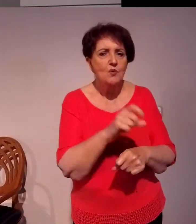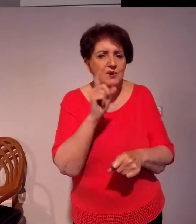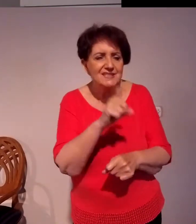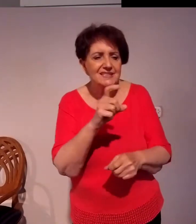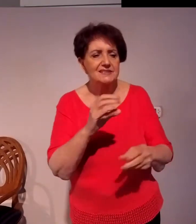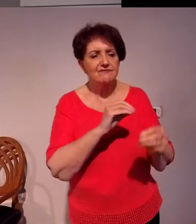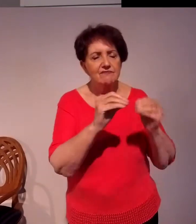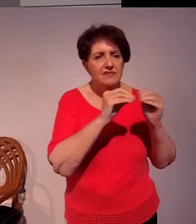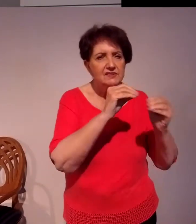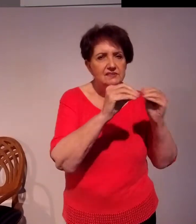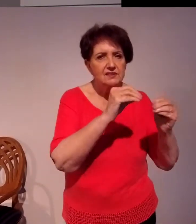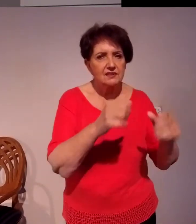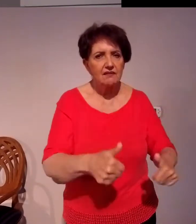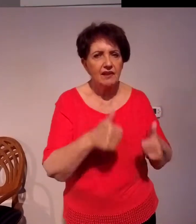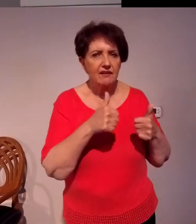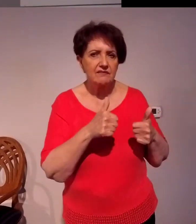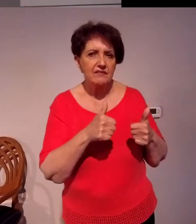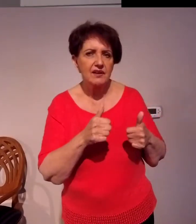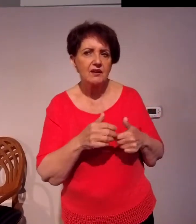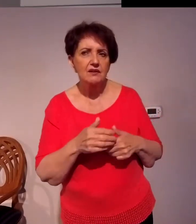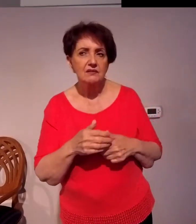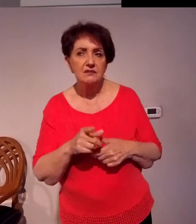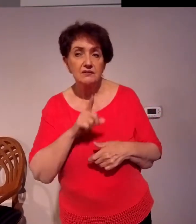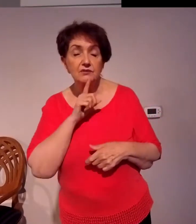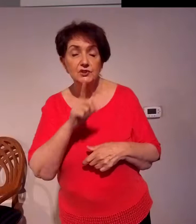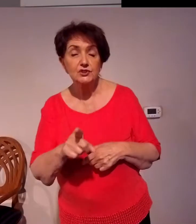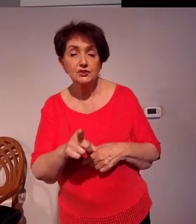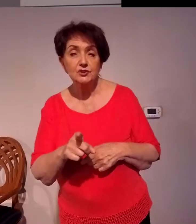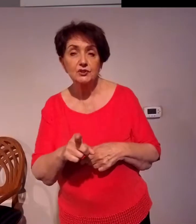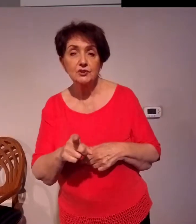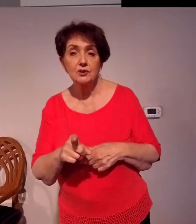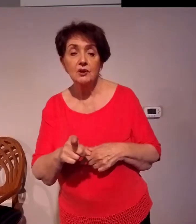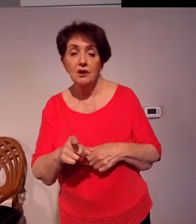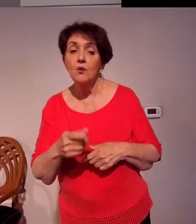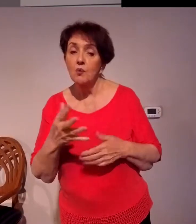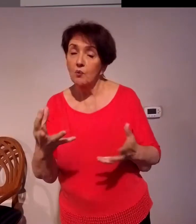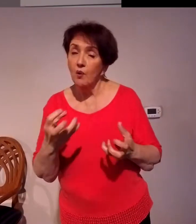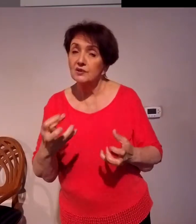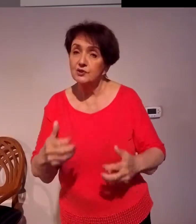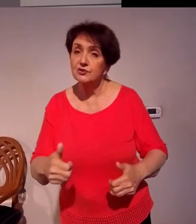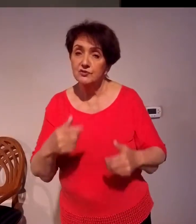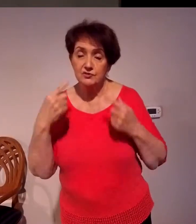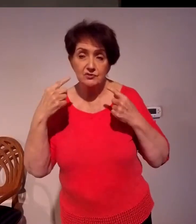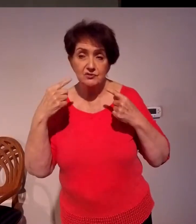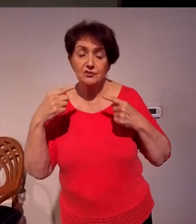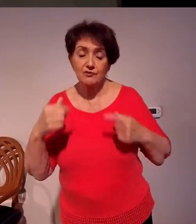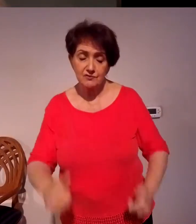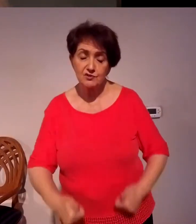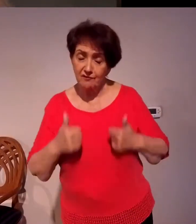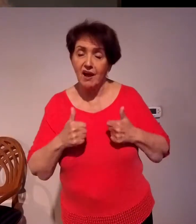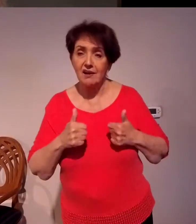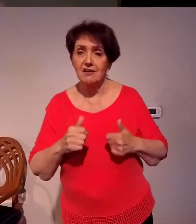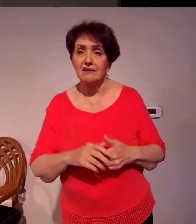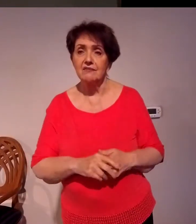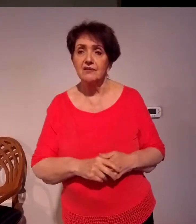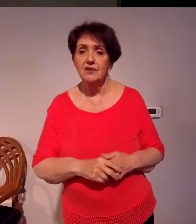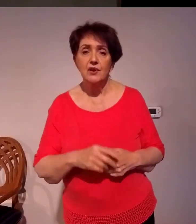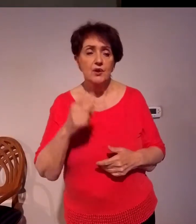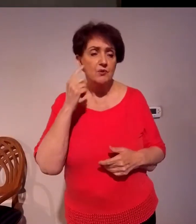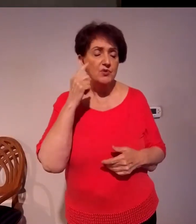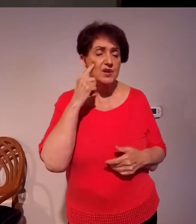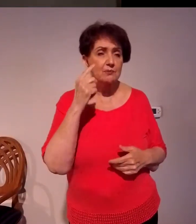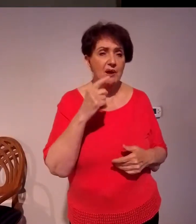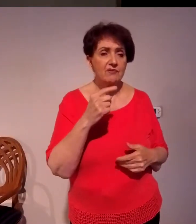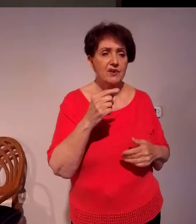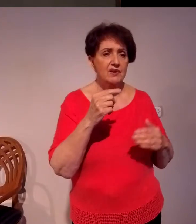fixed in our lives because, quite frankly, we're geared for survival, right? If you think about Maslow's hierarchy of needs, that